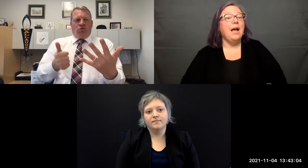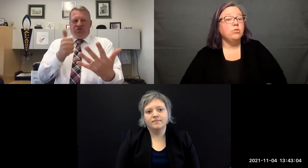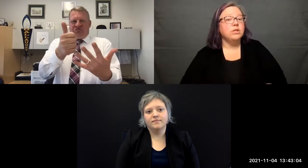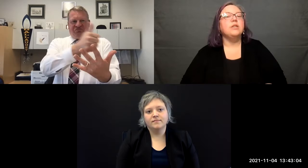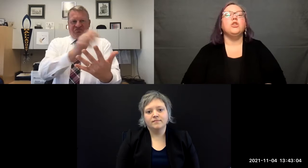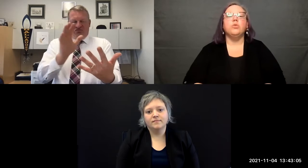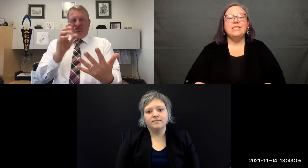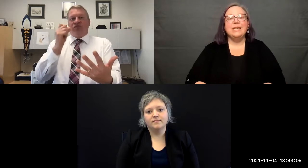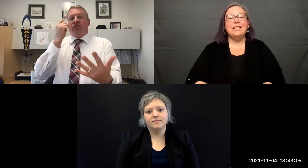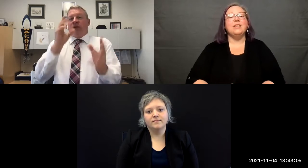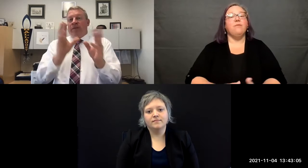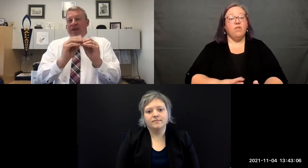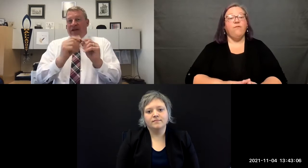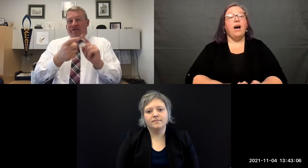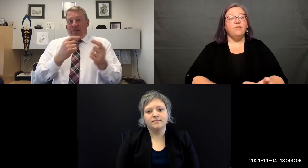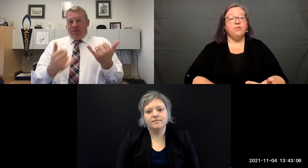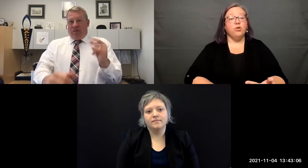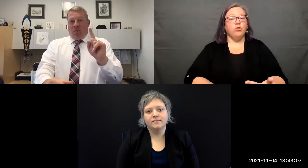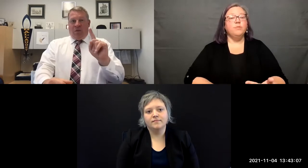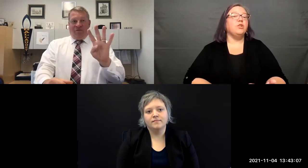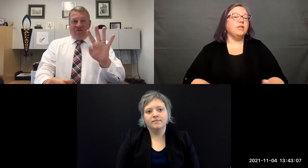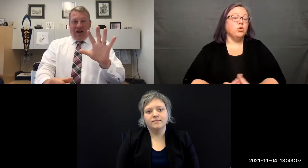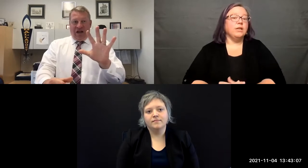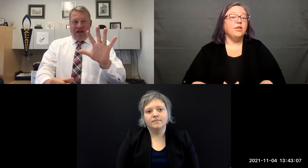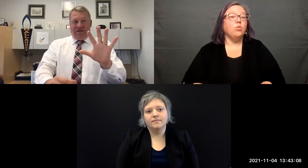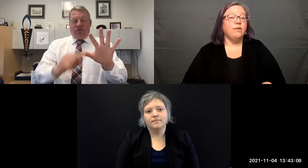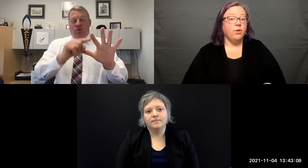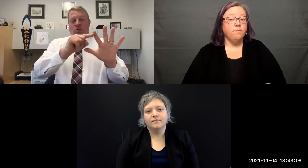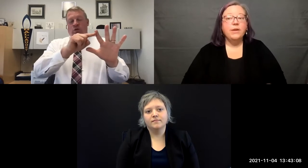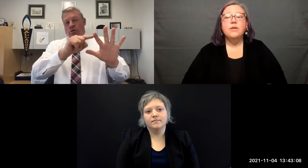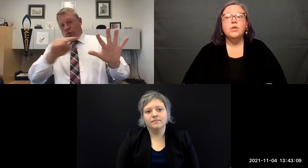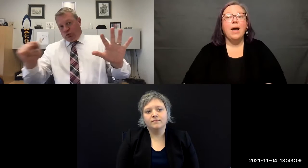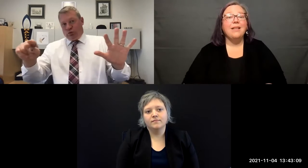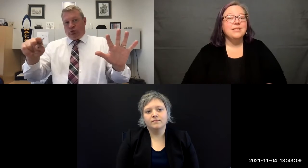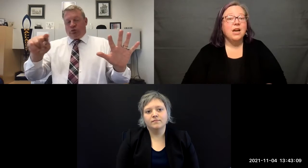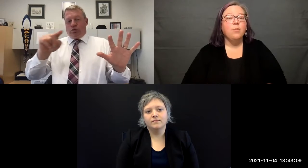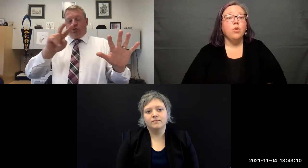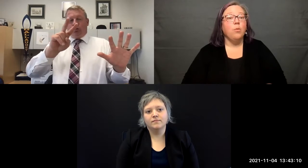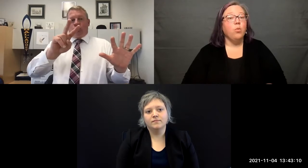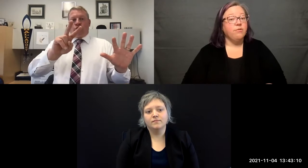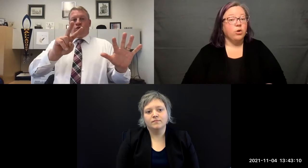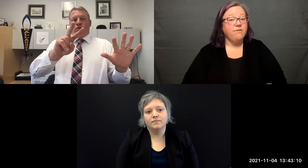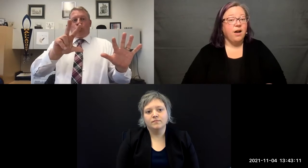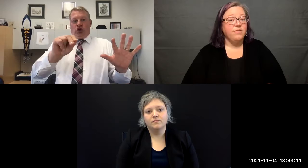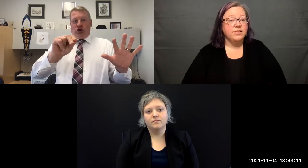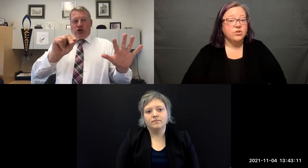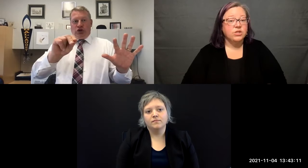breakout, you will see the 5 different groups and you can join either one of them. So at this time, we're at 1:45 Eastern